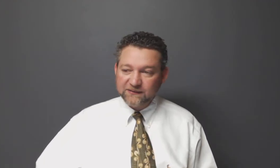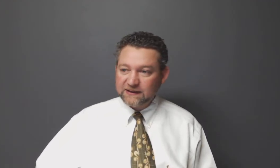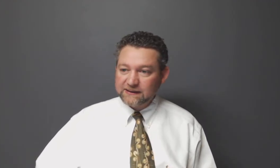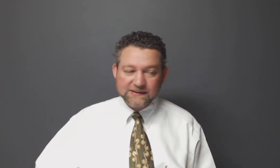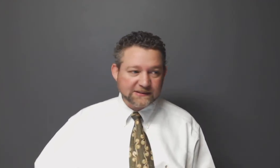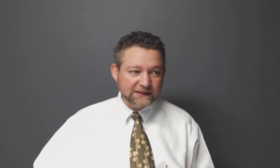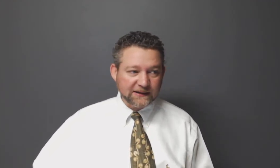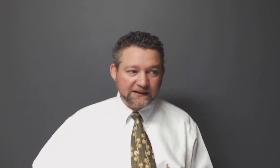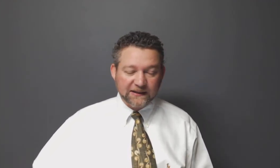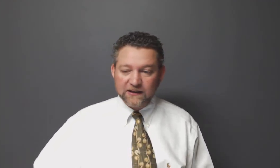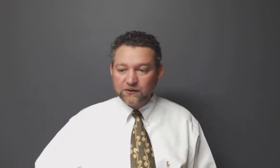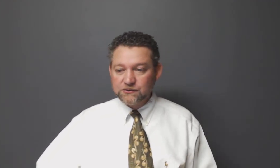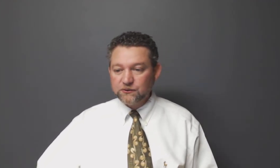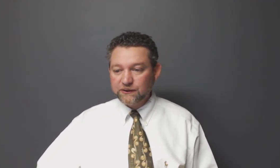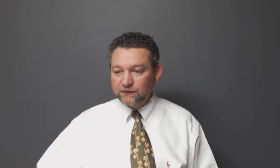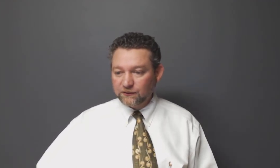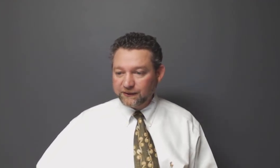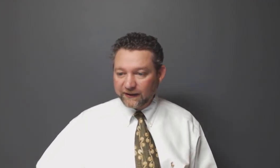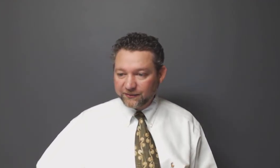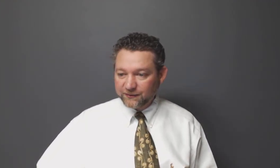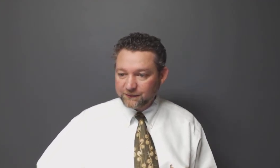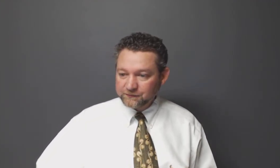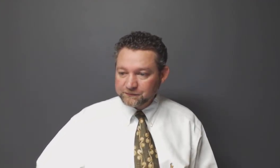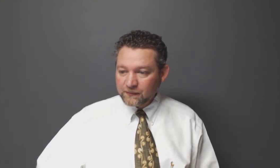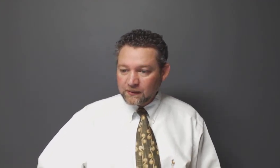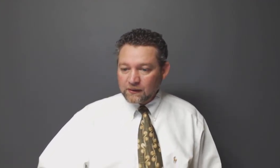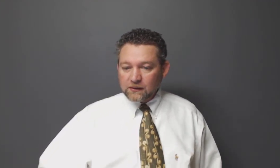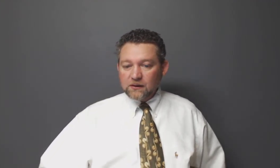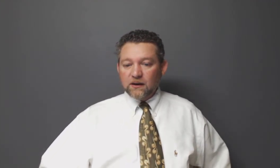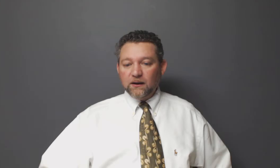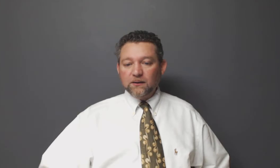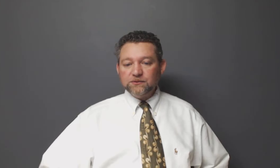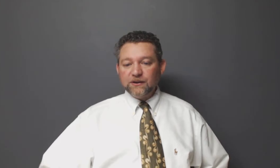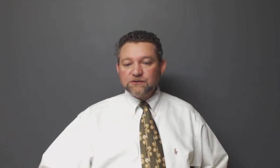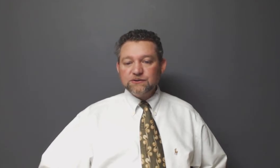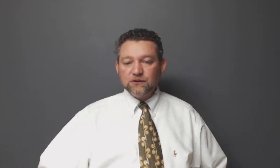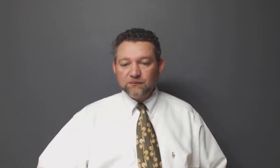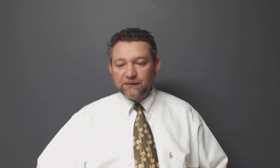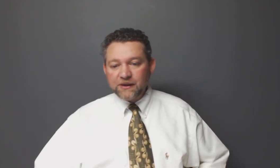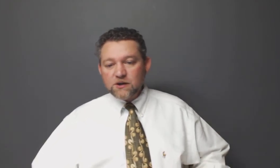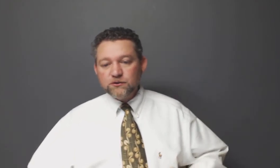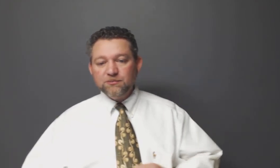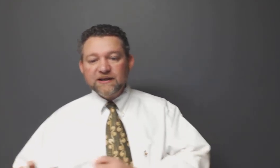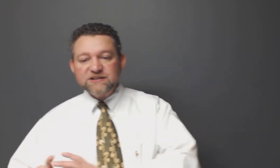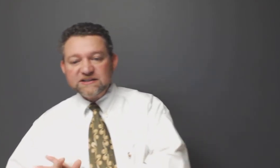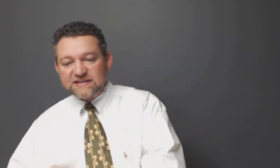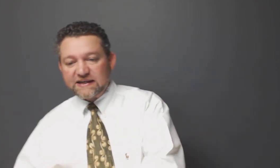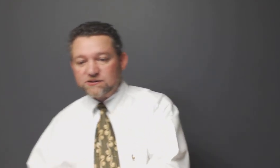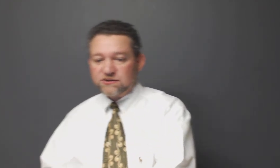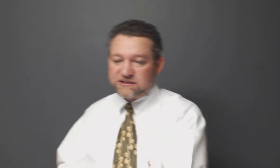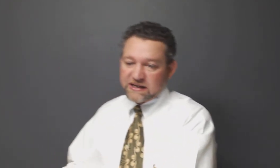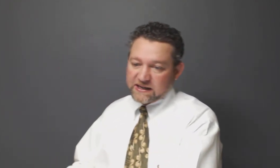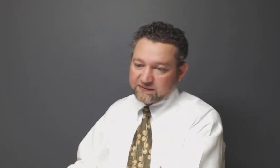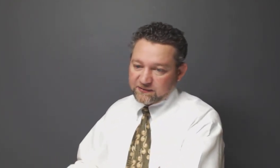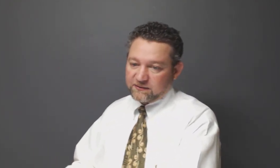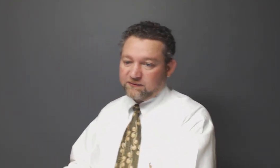they get to see, and then they go to eternal death. So that's what he's talking about. Tribulation saints are saved